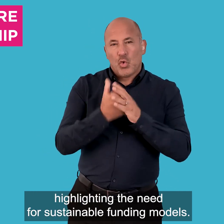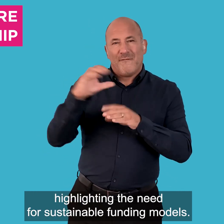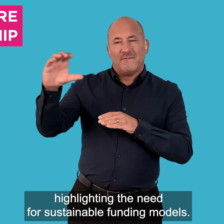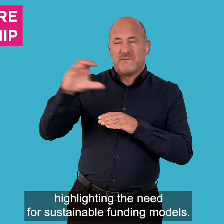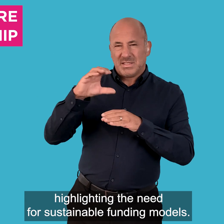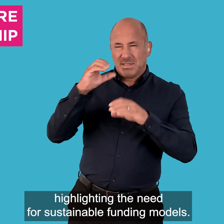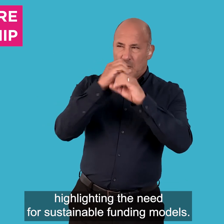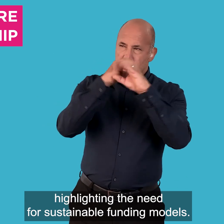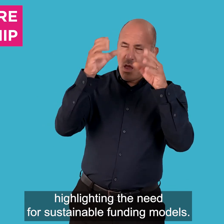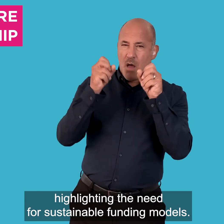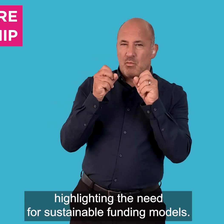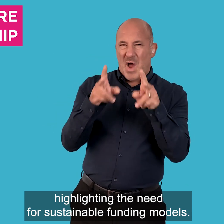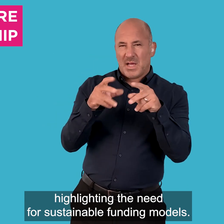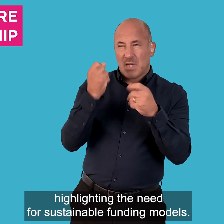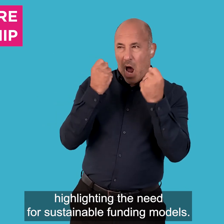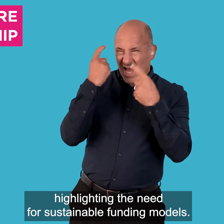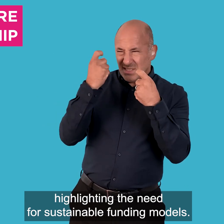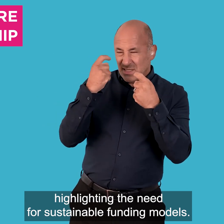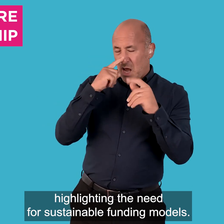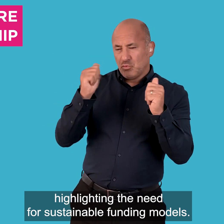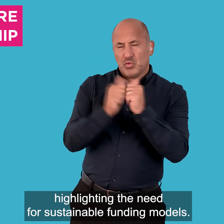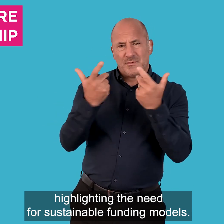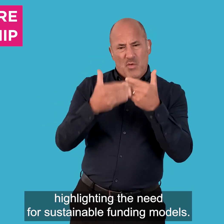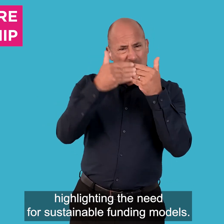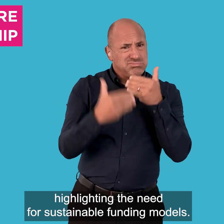highlighting the need for sustainable funding models.